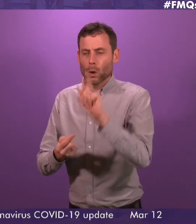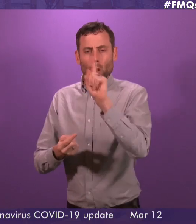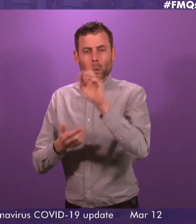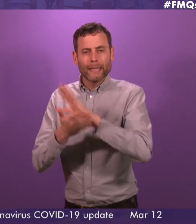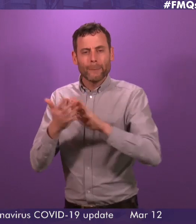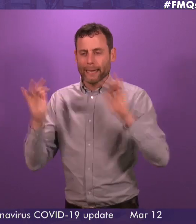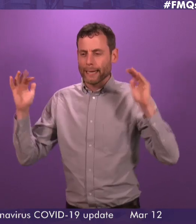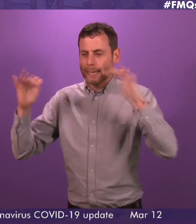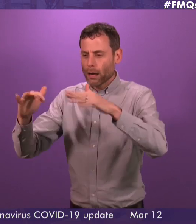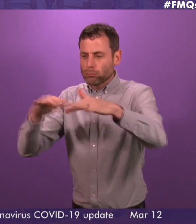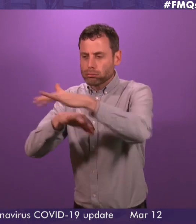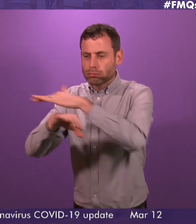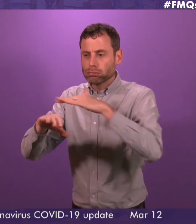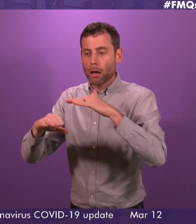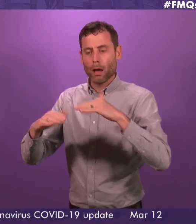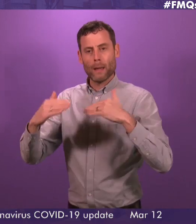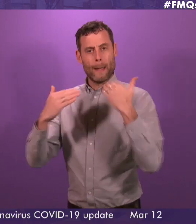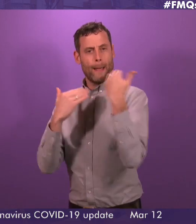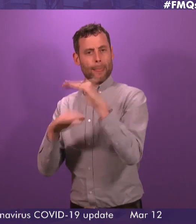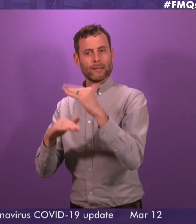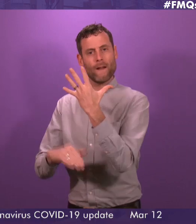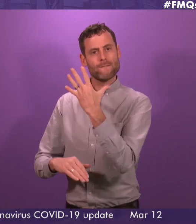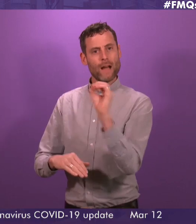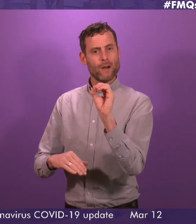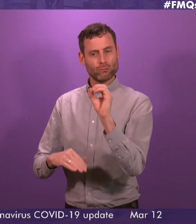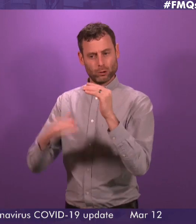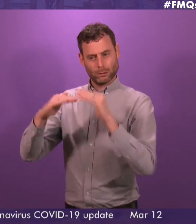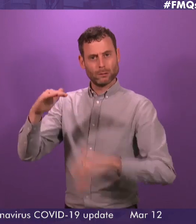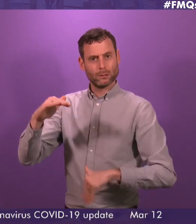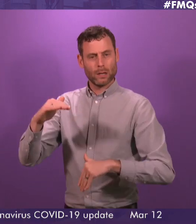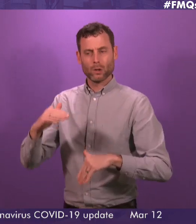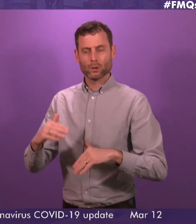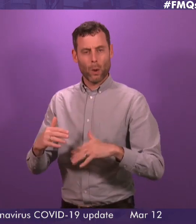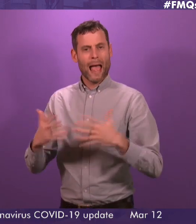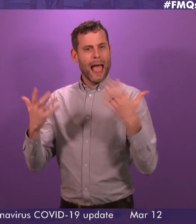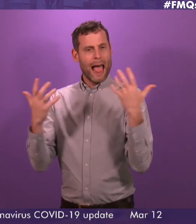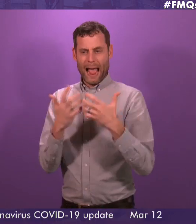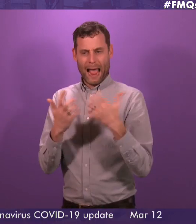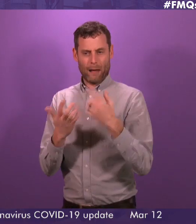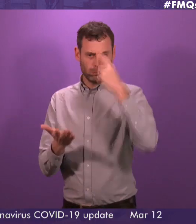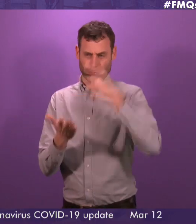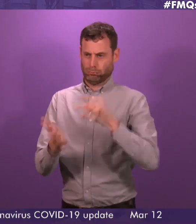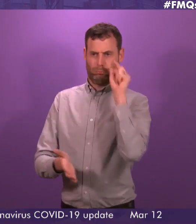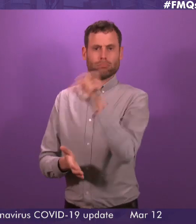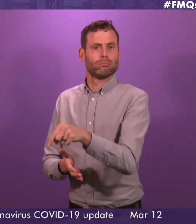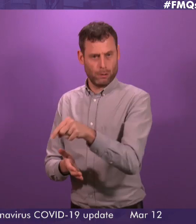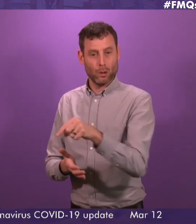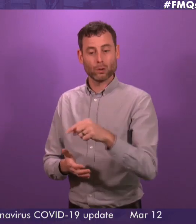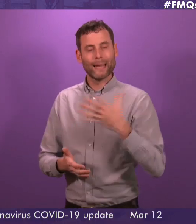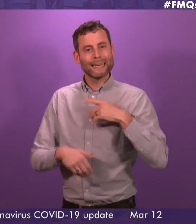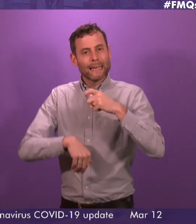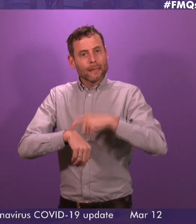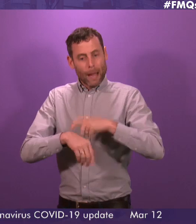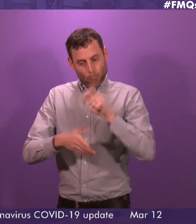gatherings over 500, who does that apply to and how would that be applied? And secondly, the events that are planned over the weekend